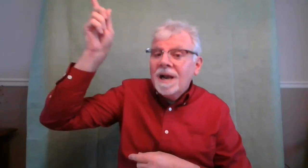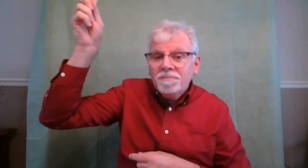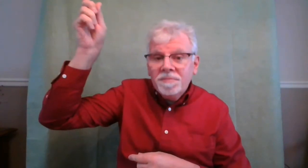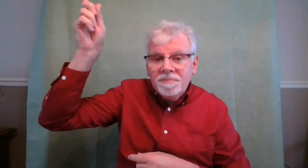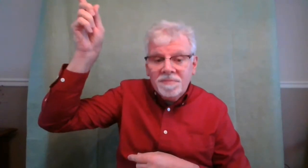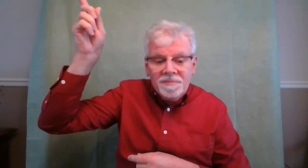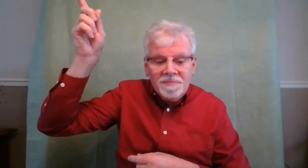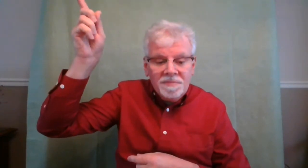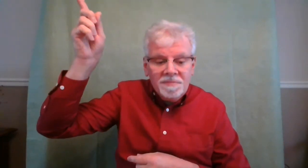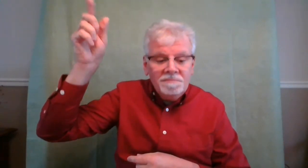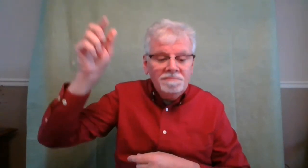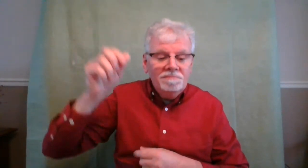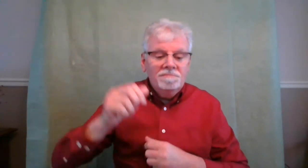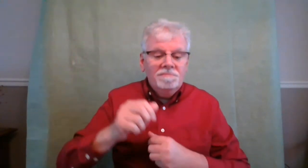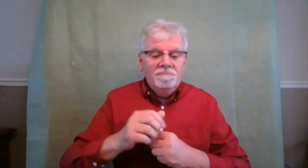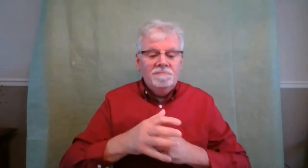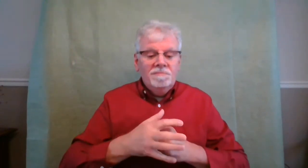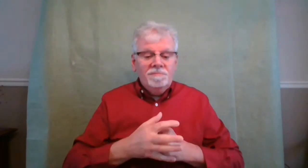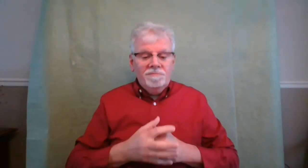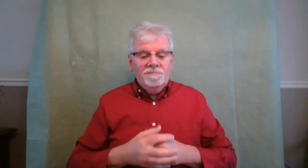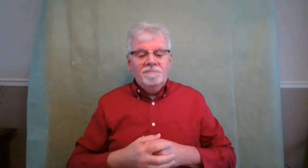is that it did not know him.